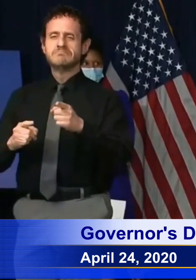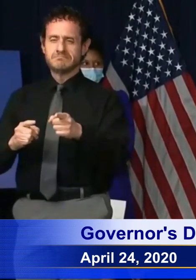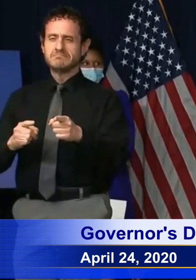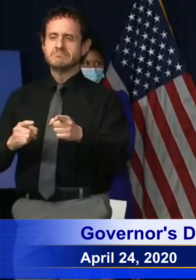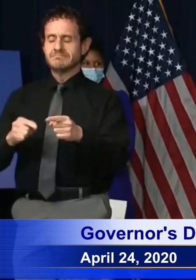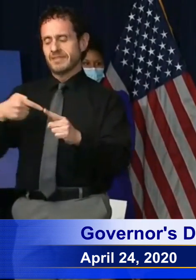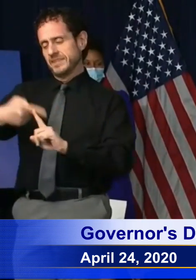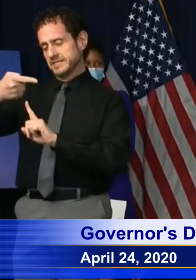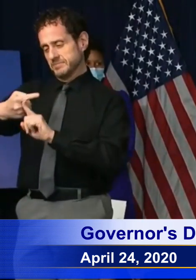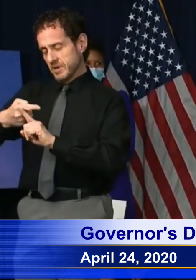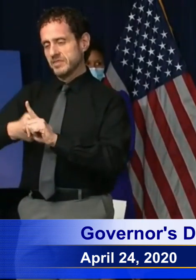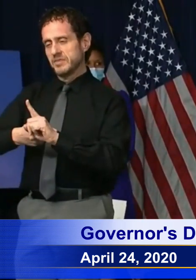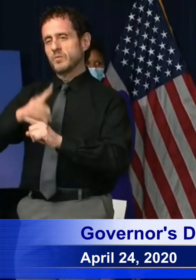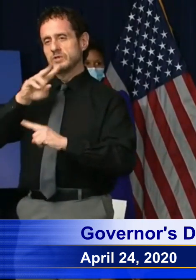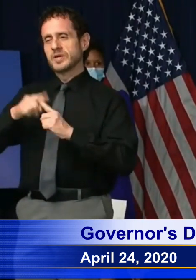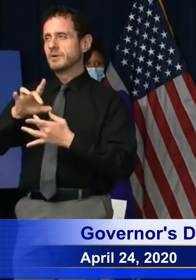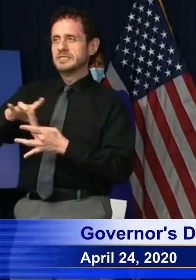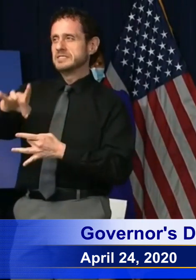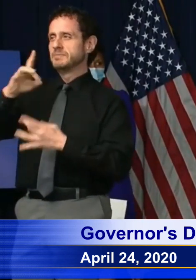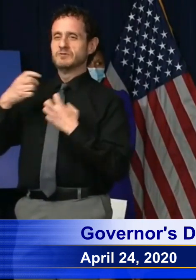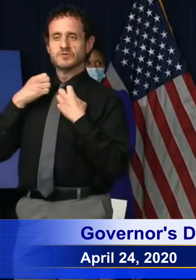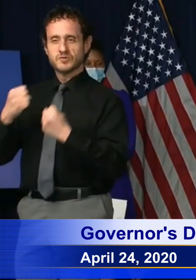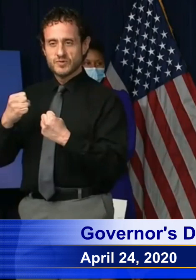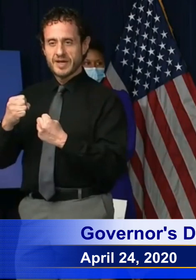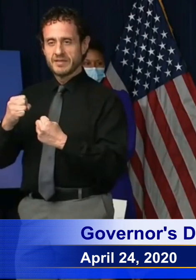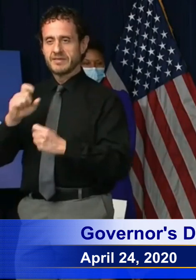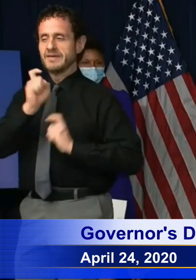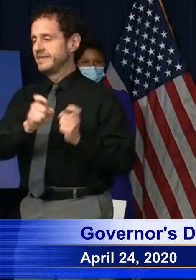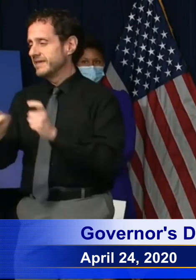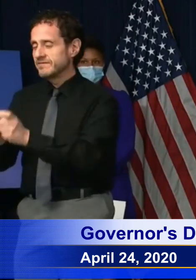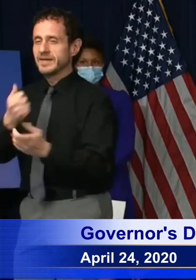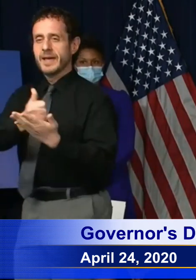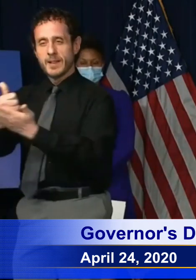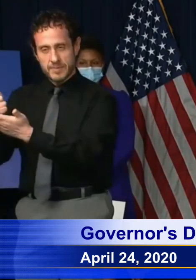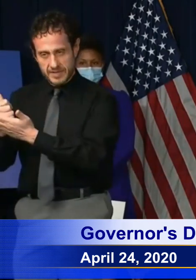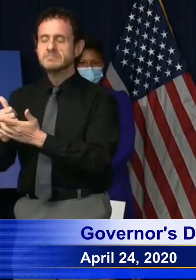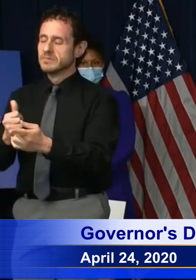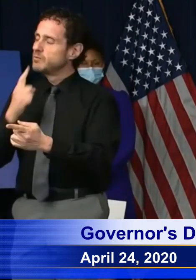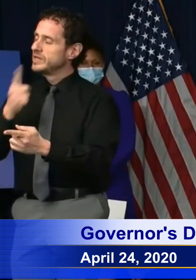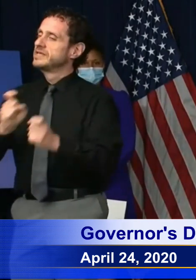by this month are especially inspirational in these trying times.